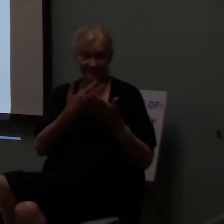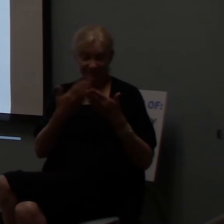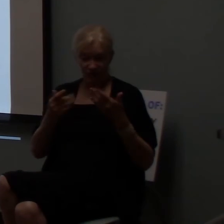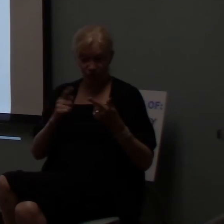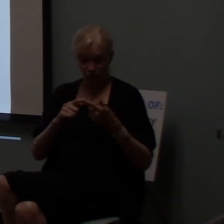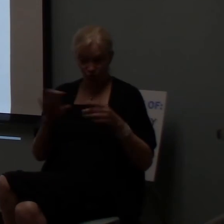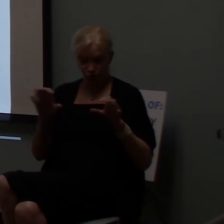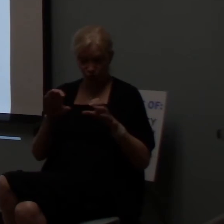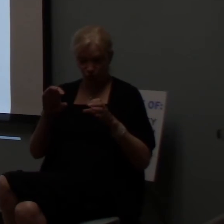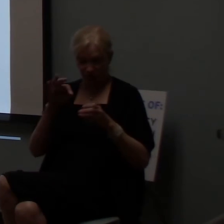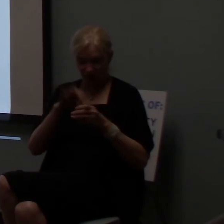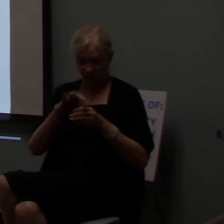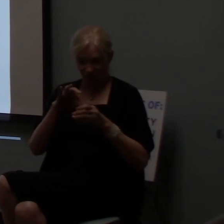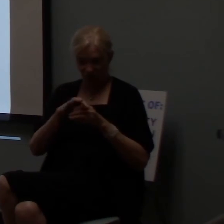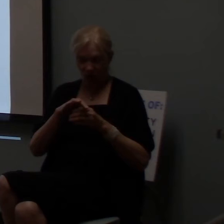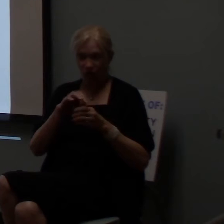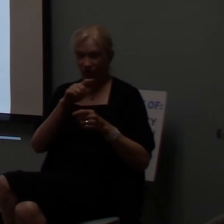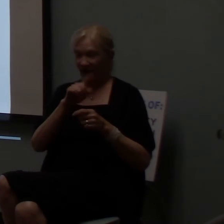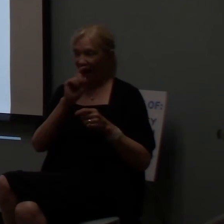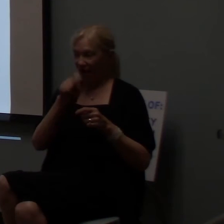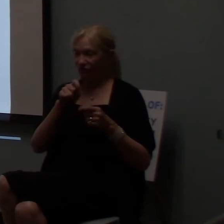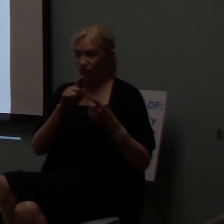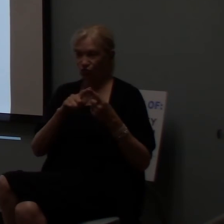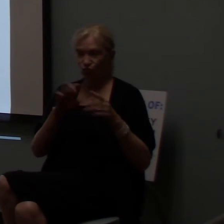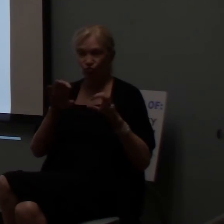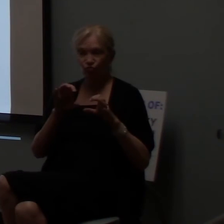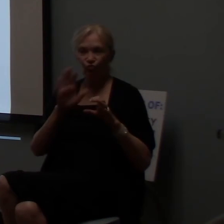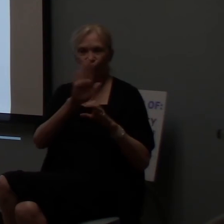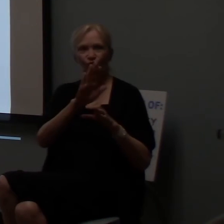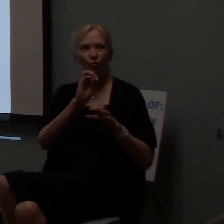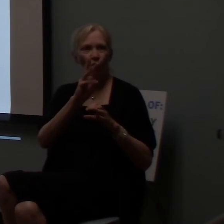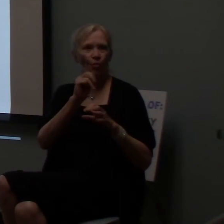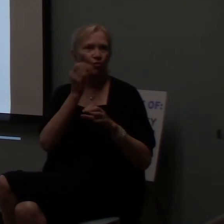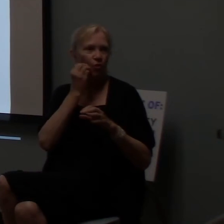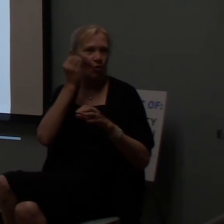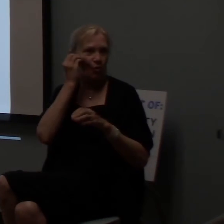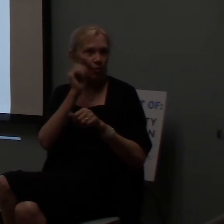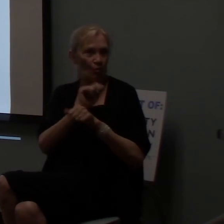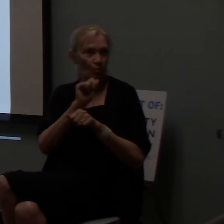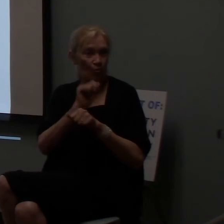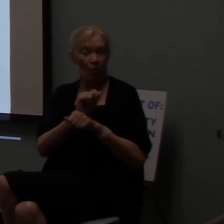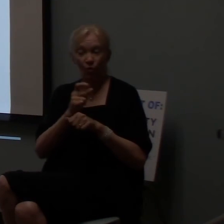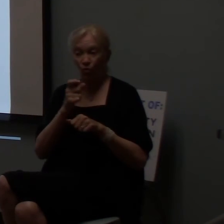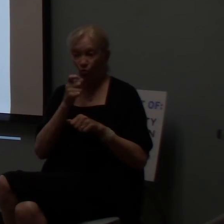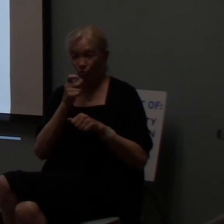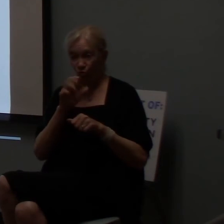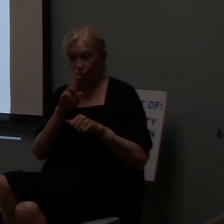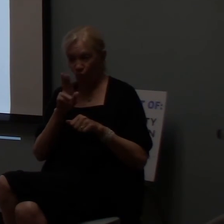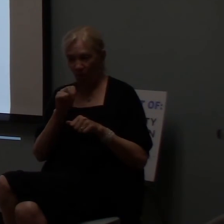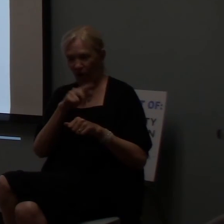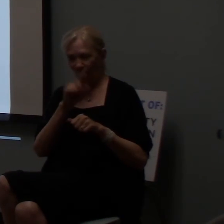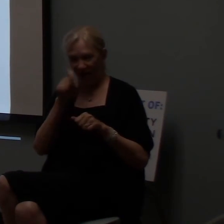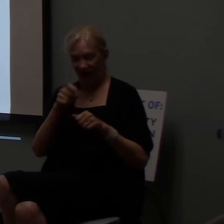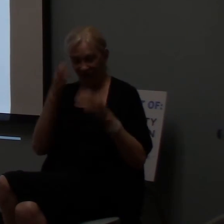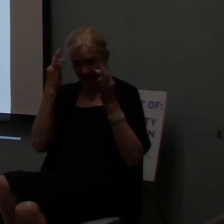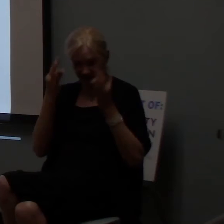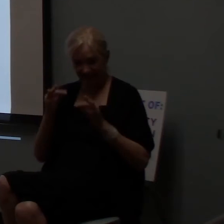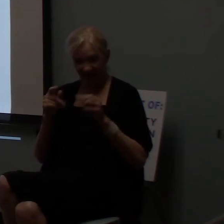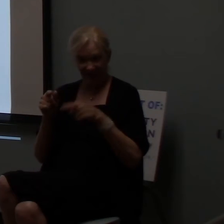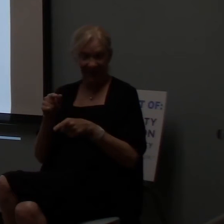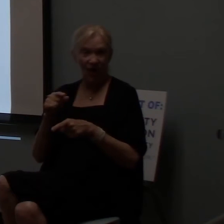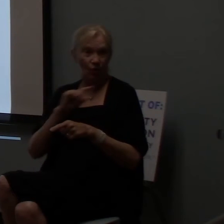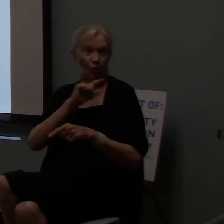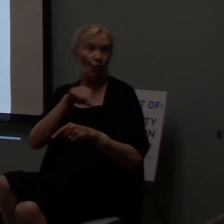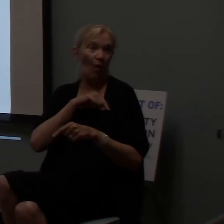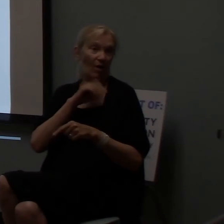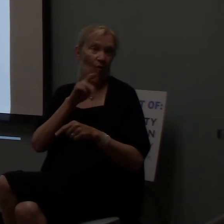vote, you have to do your own homework. Whoever's running, you have to make a decision on whether they're a quality